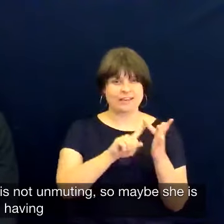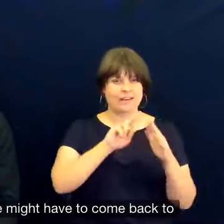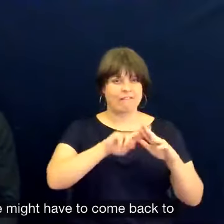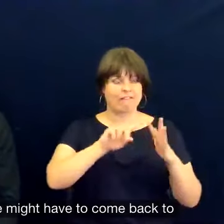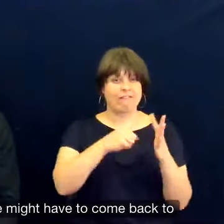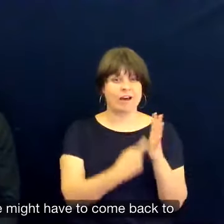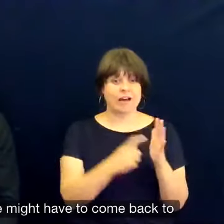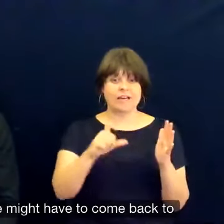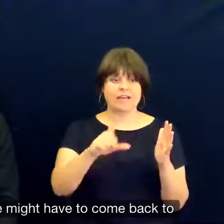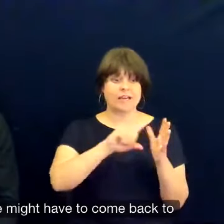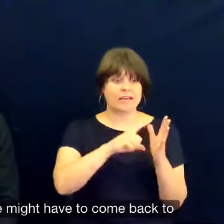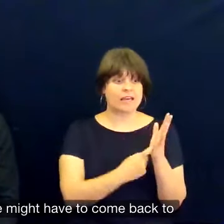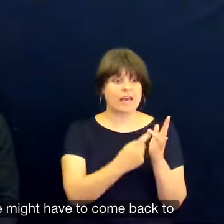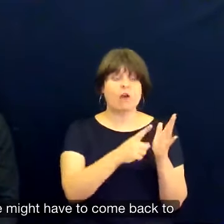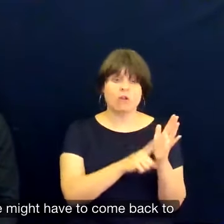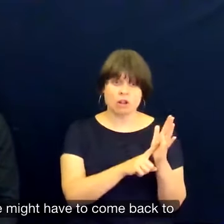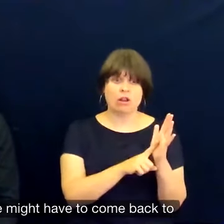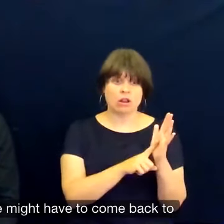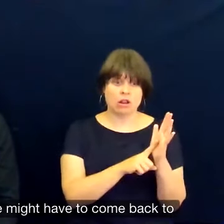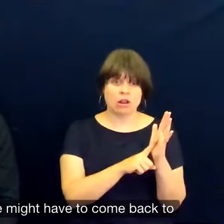Carol Brown